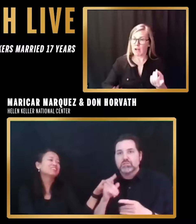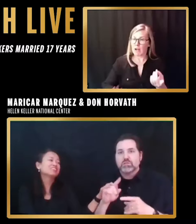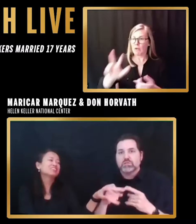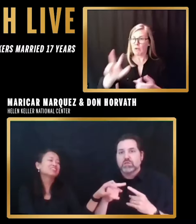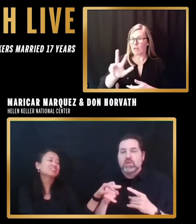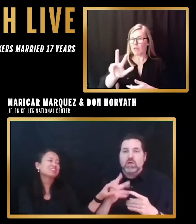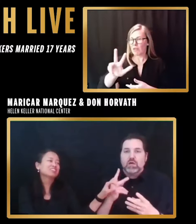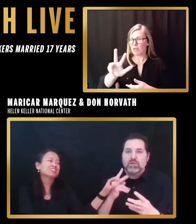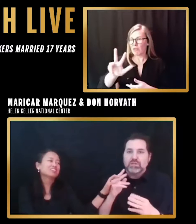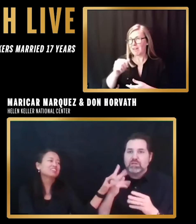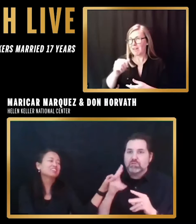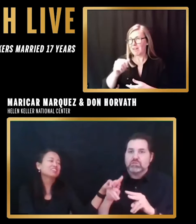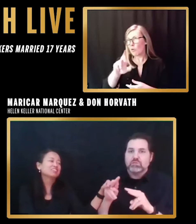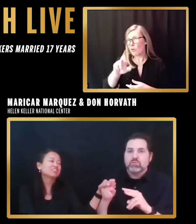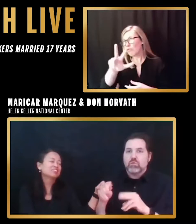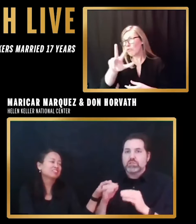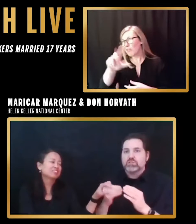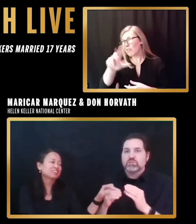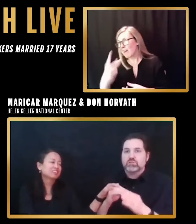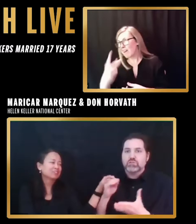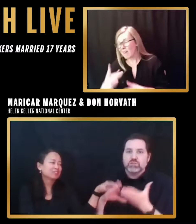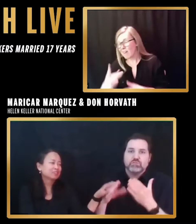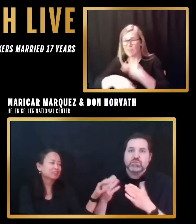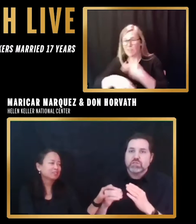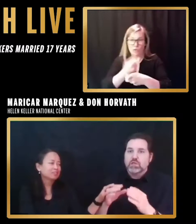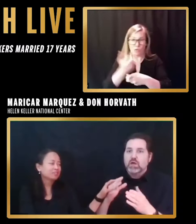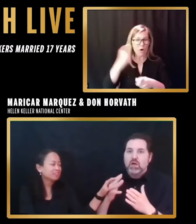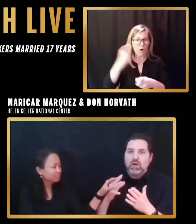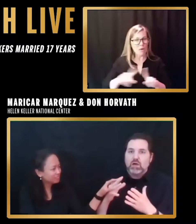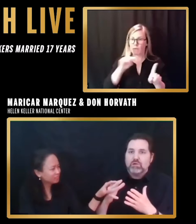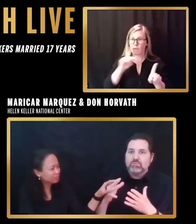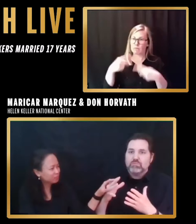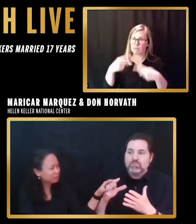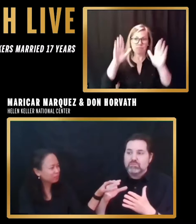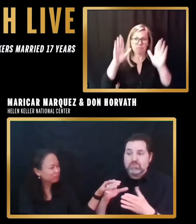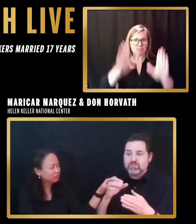experience because I've been able to watch the students really